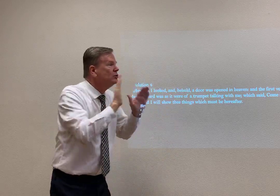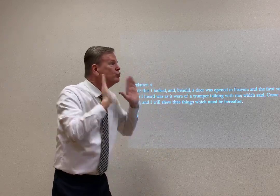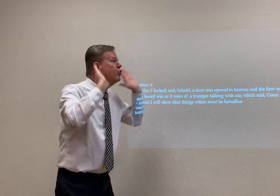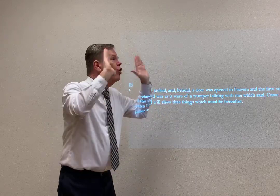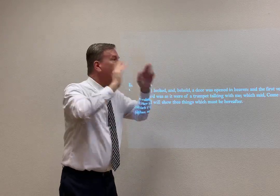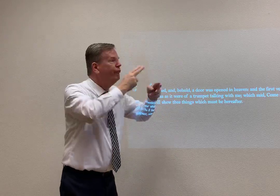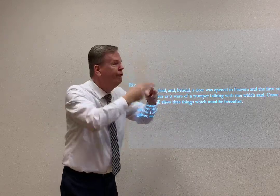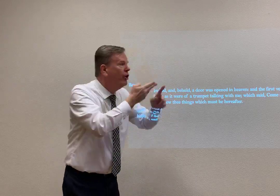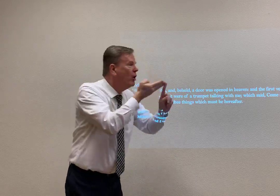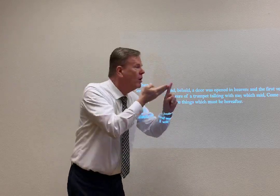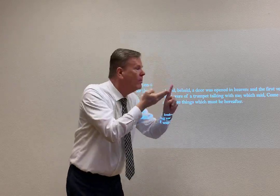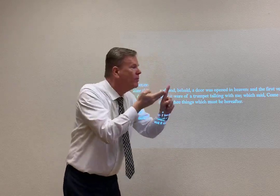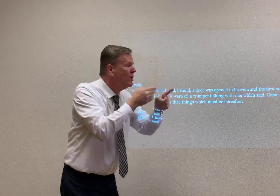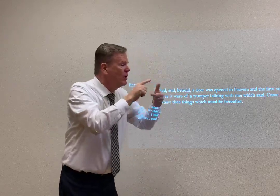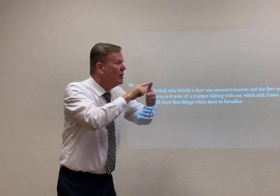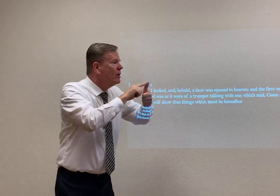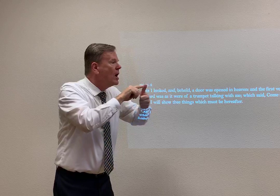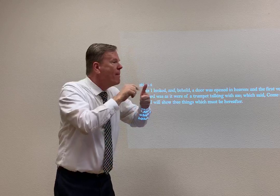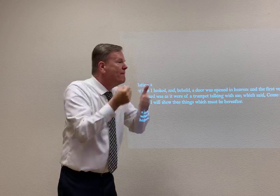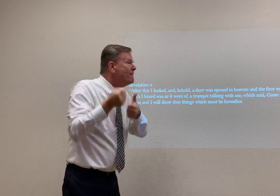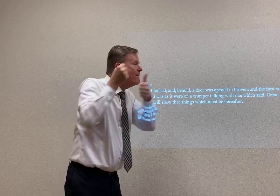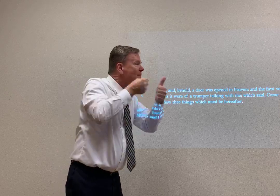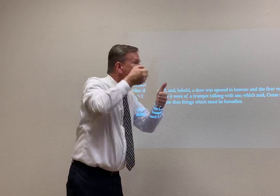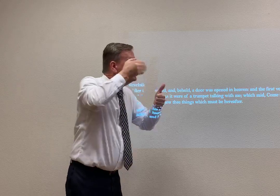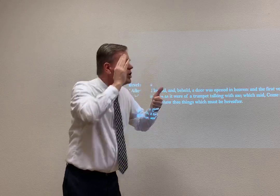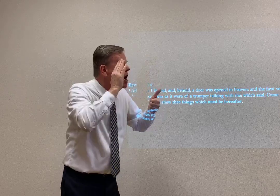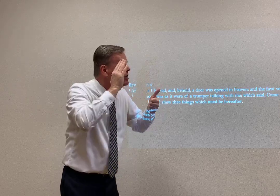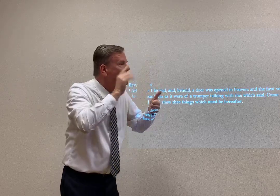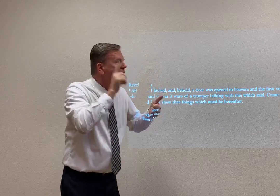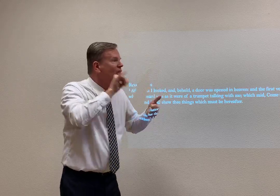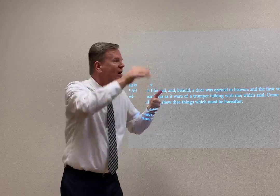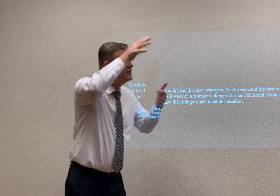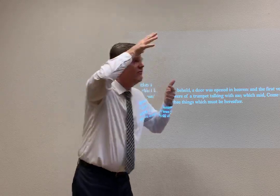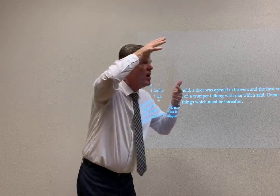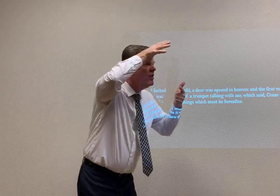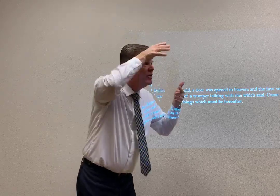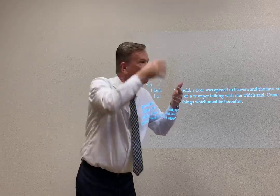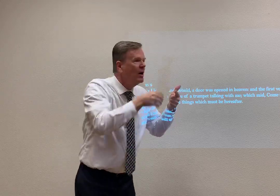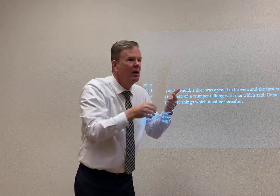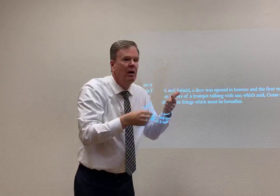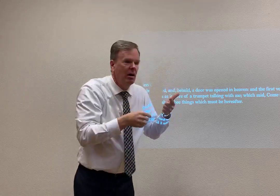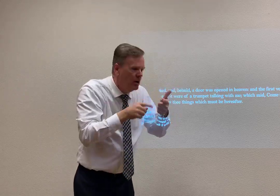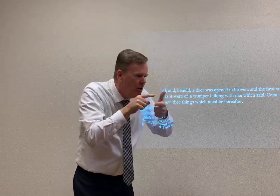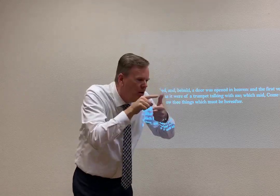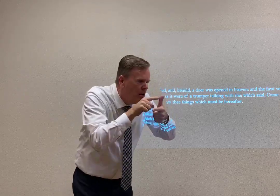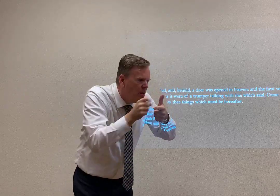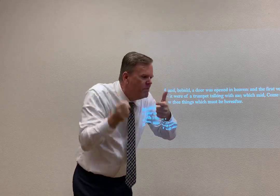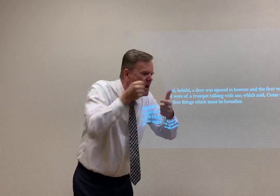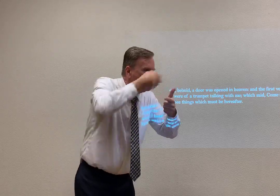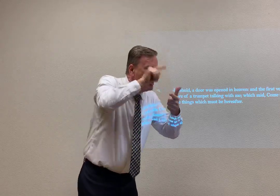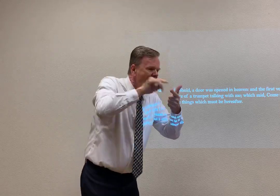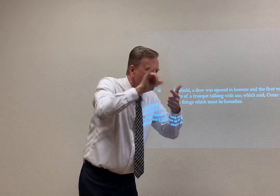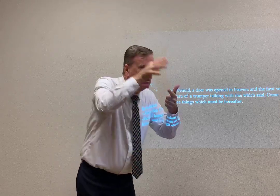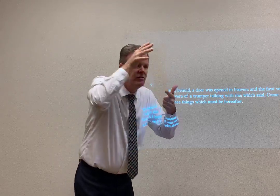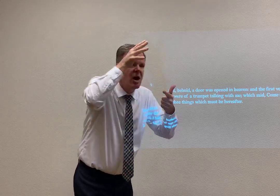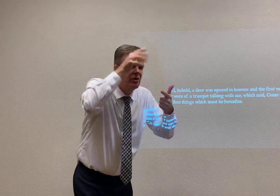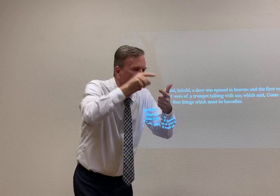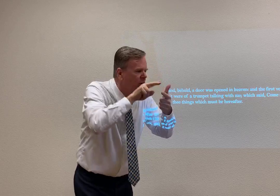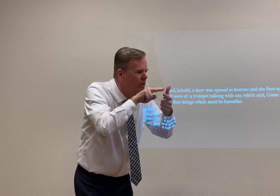child is born, and his name shall be Wonderful, the Mighty God, the Everlasting Father, the Prince of... I mean, you go on. These all